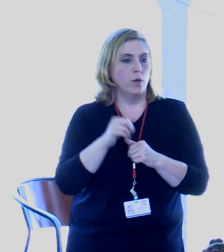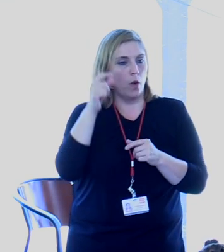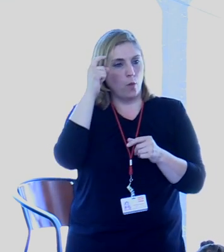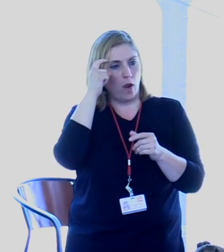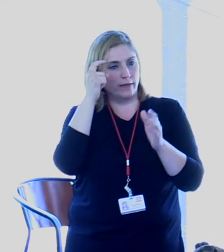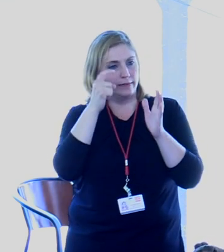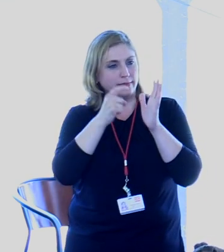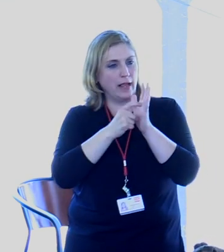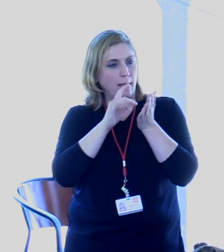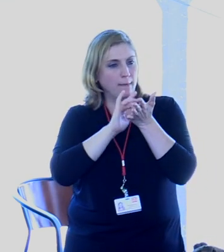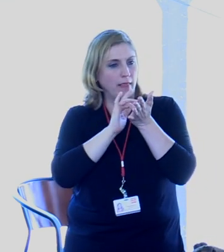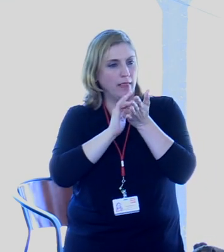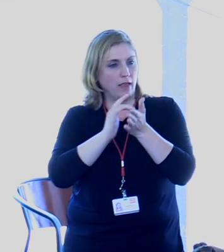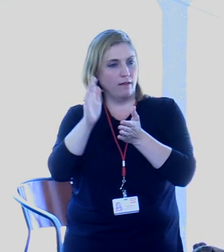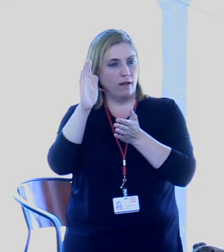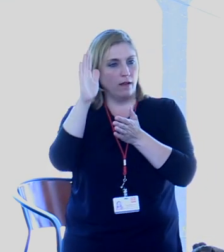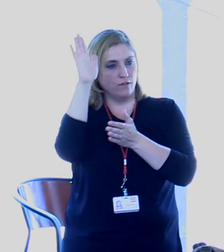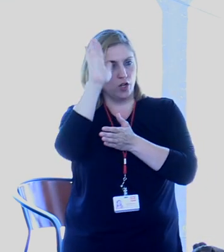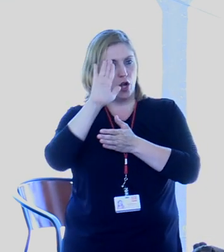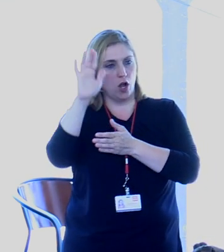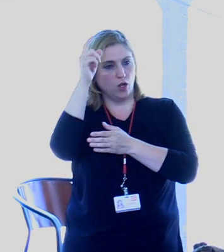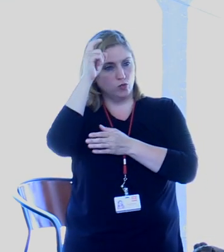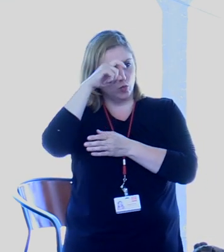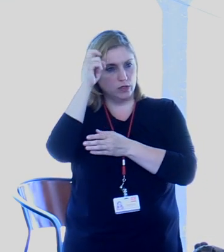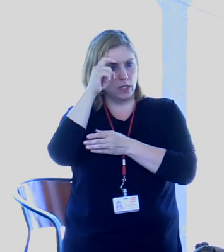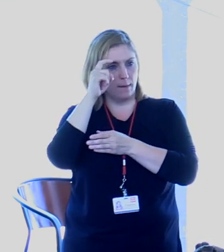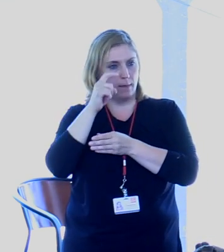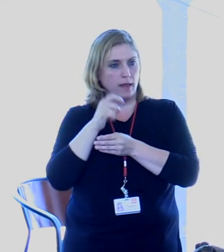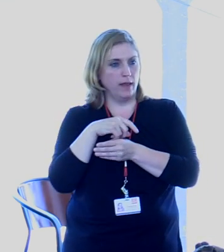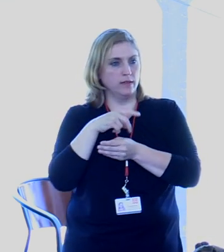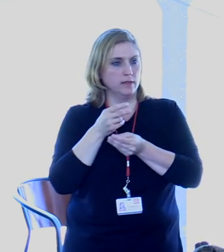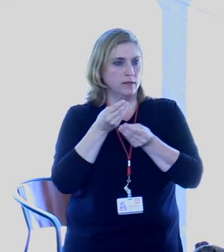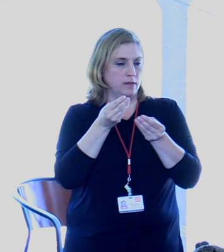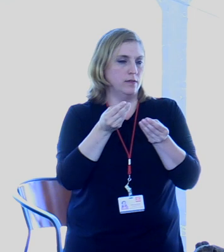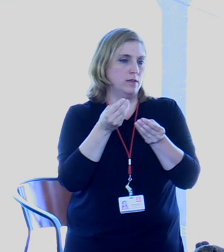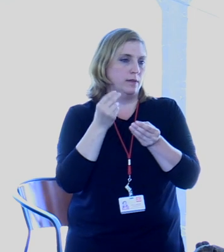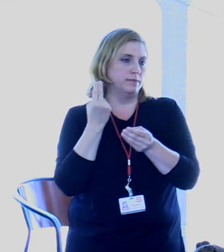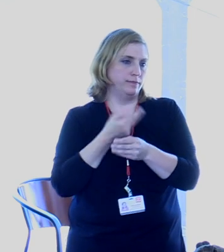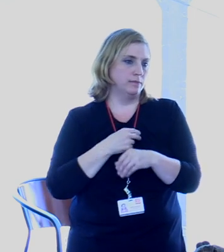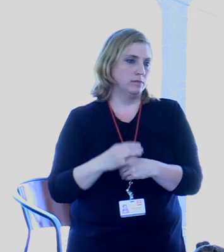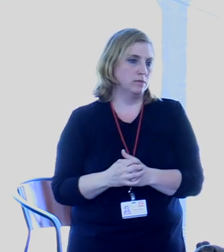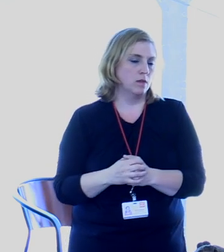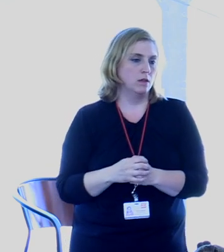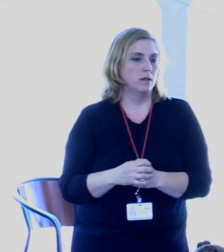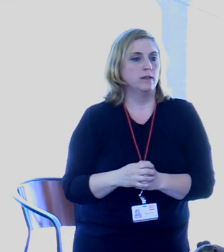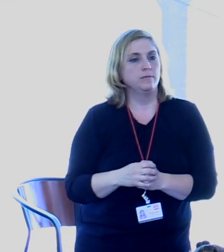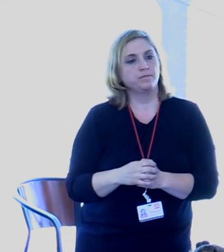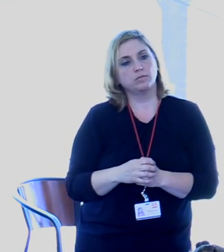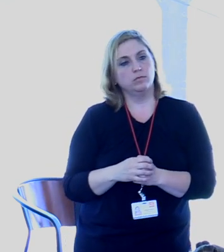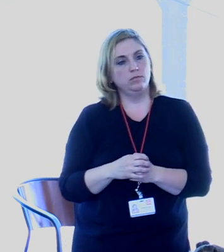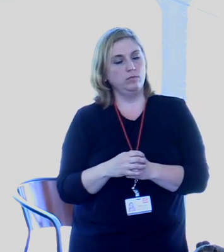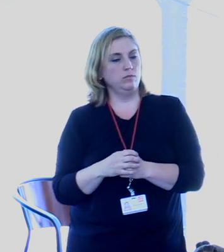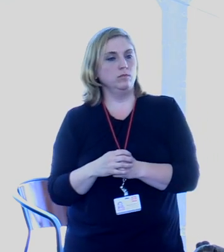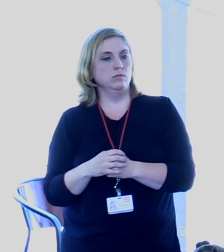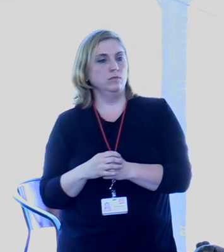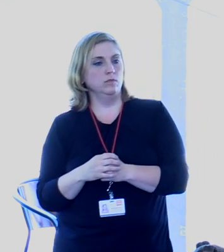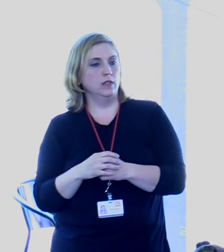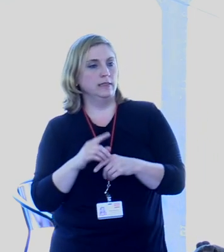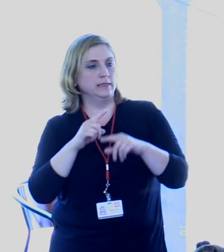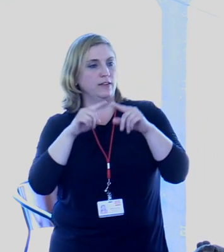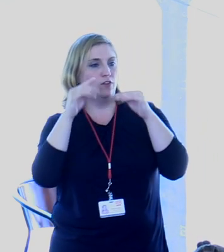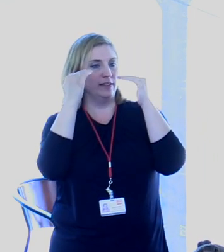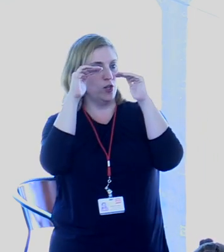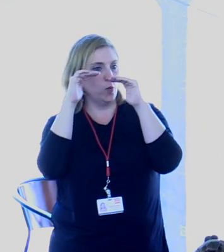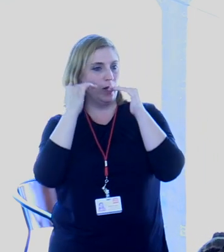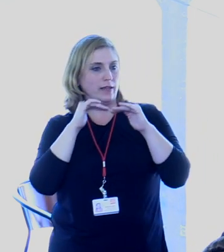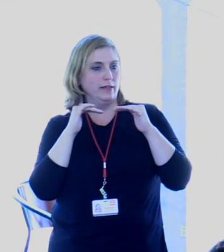recognize what the medicine of God's wisdom has prescribed. So there are degrees